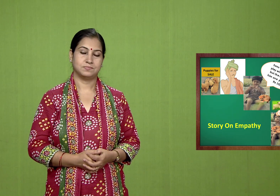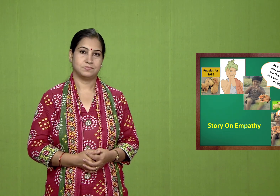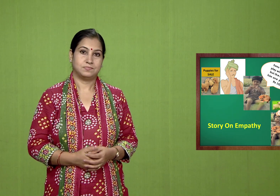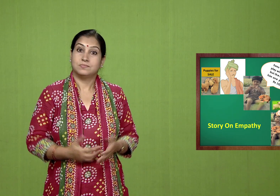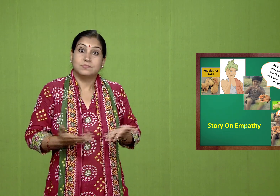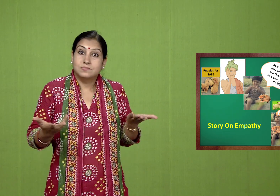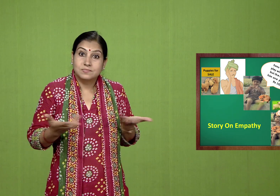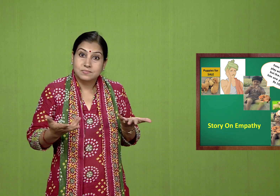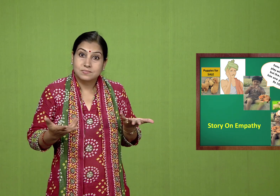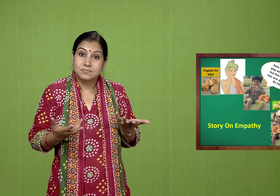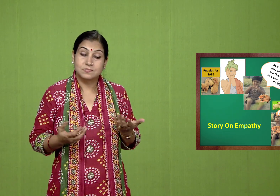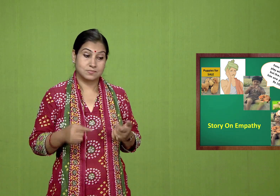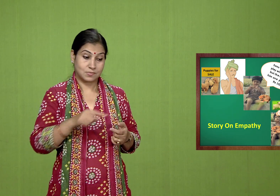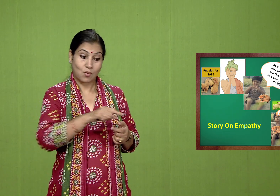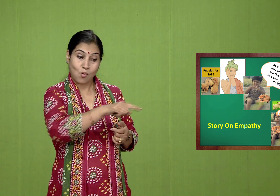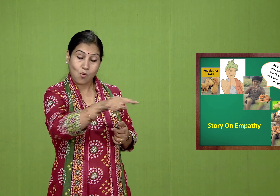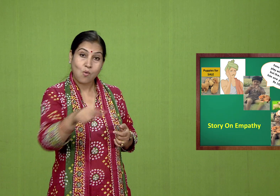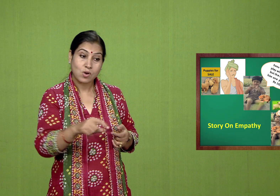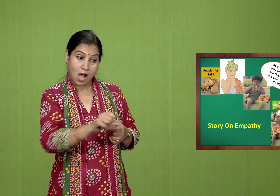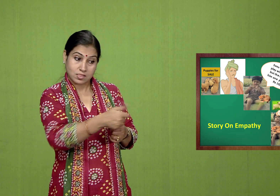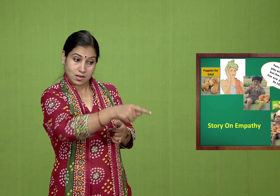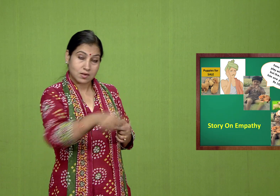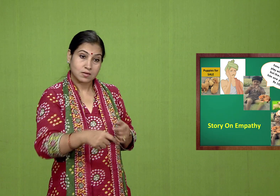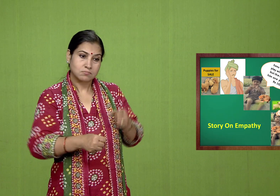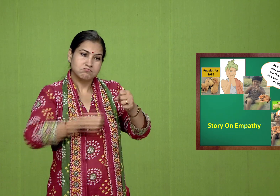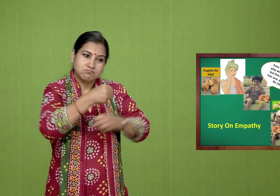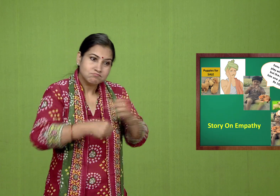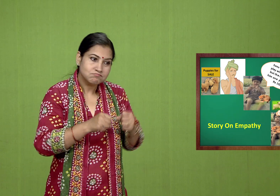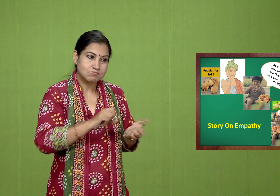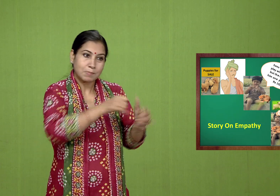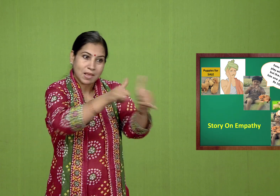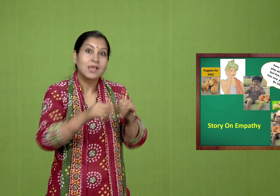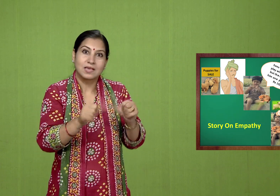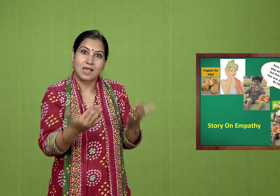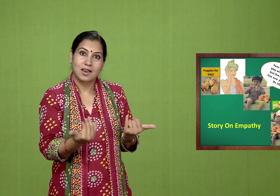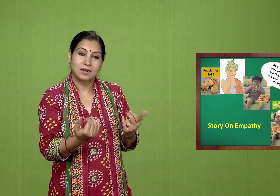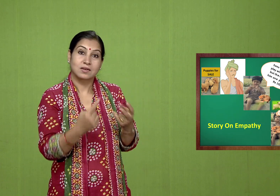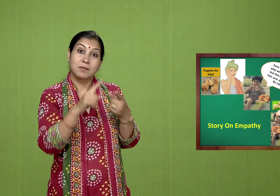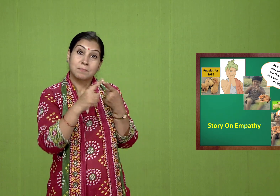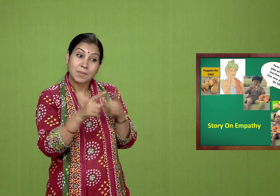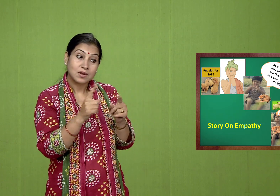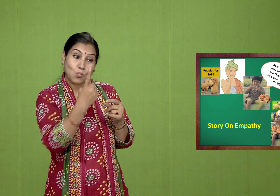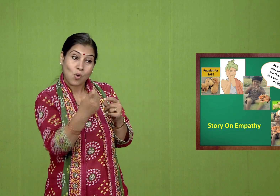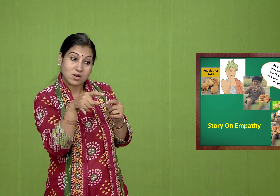it was because those who are not able to run and play have less friends,